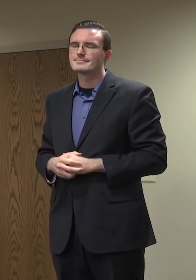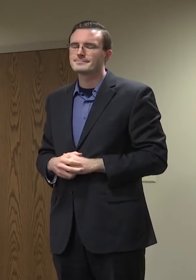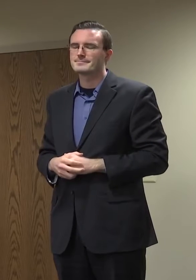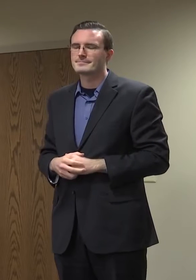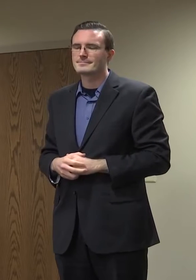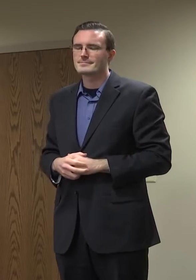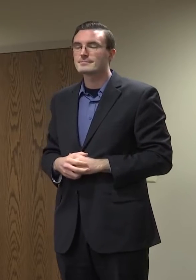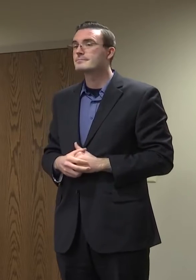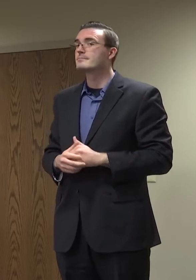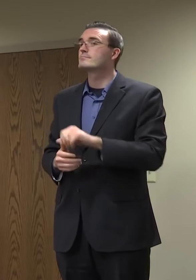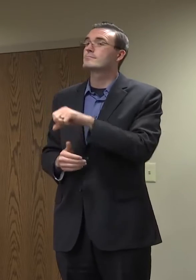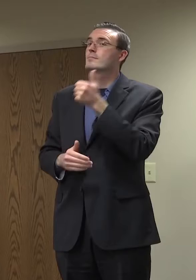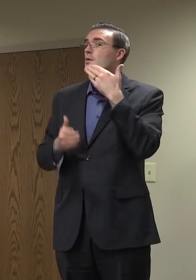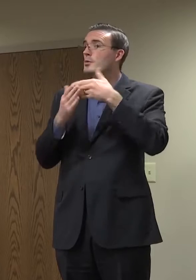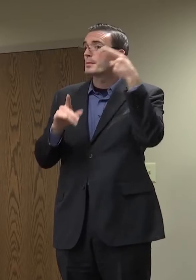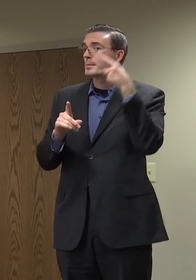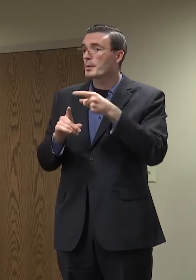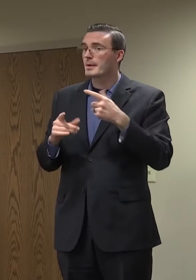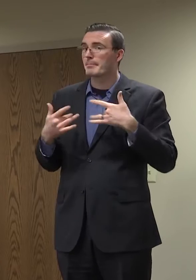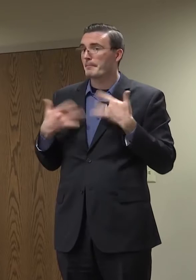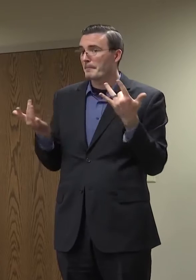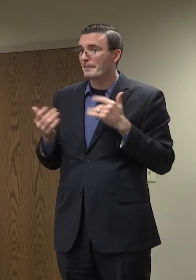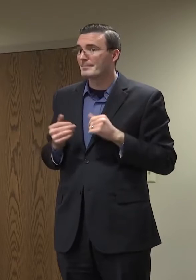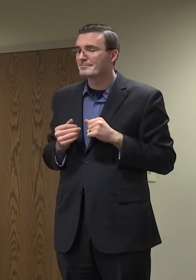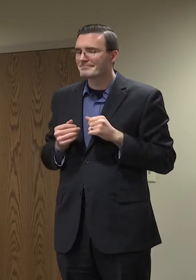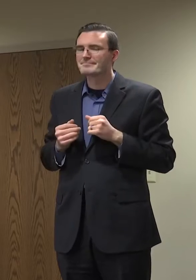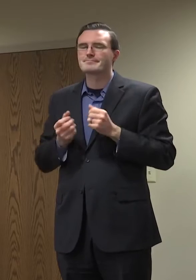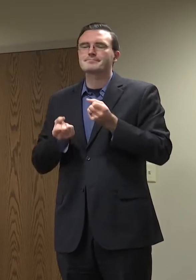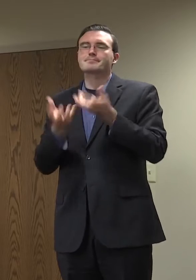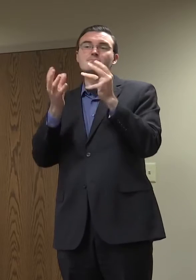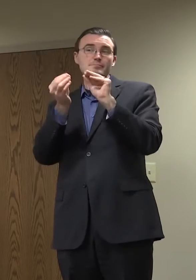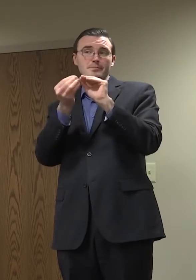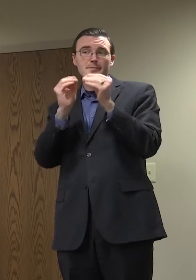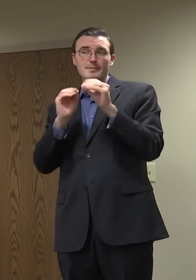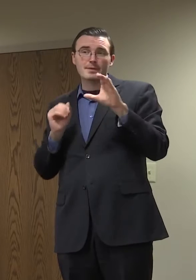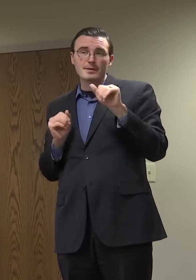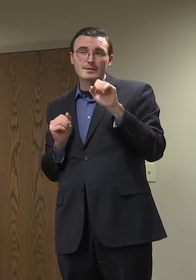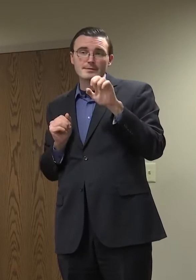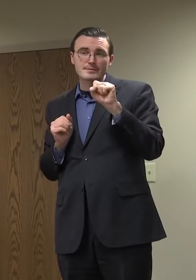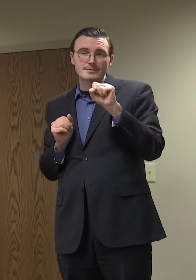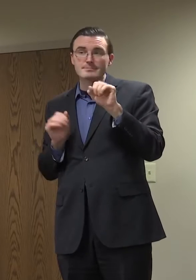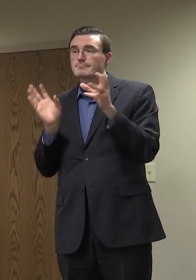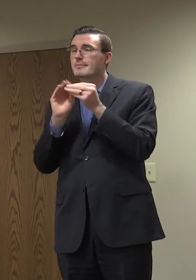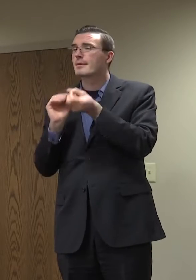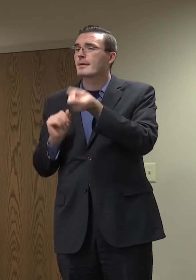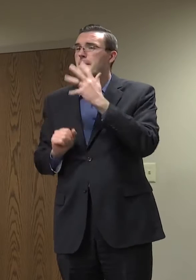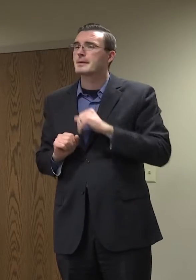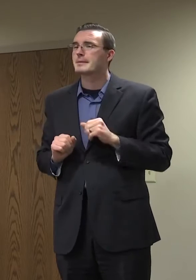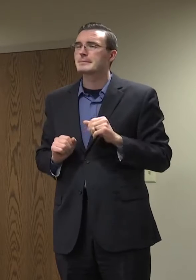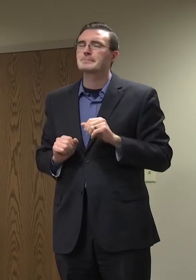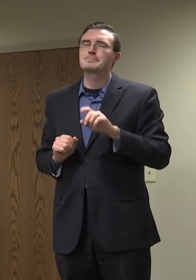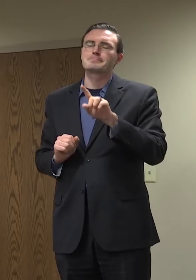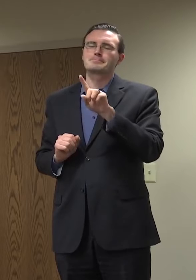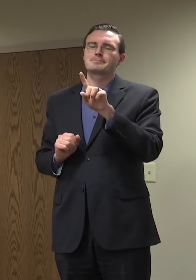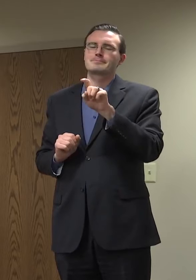Another good point today, and good news, is the number of cases. We are at 160 cases today.